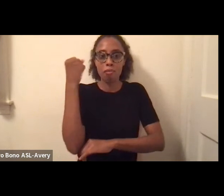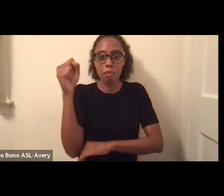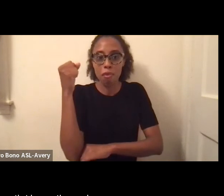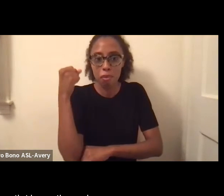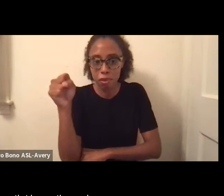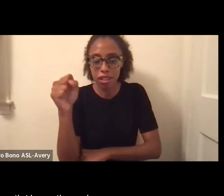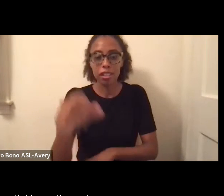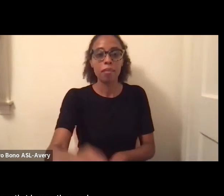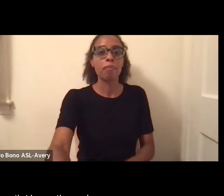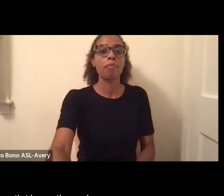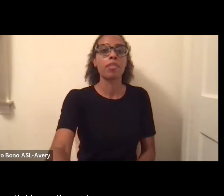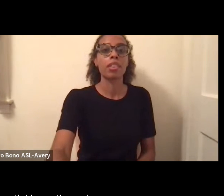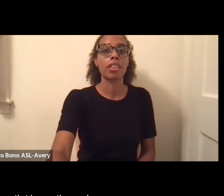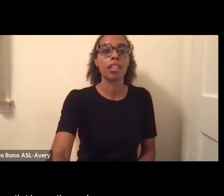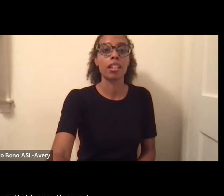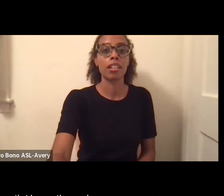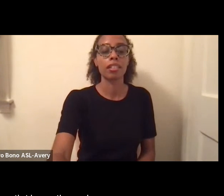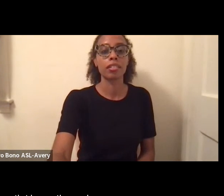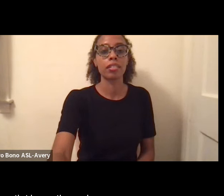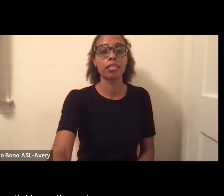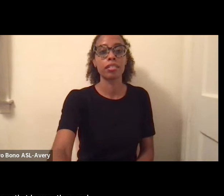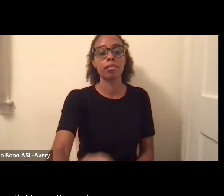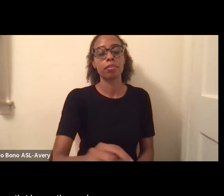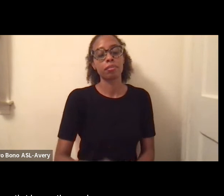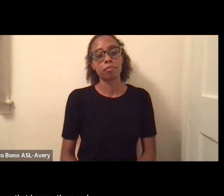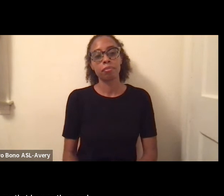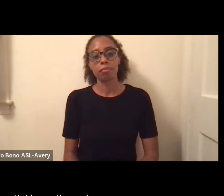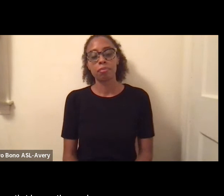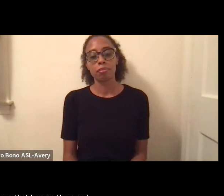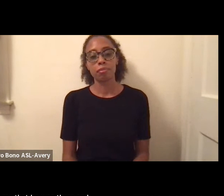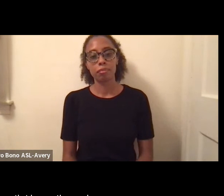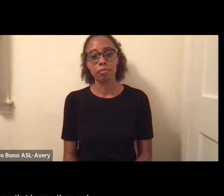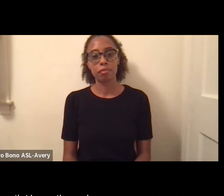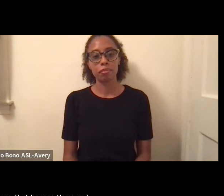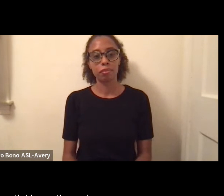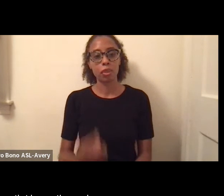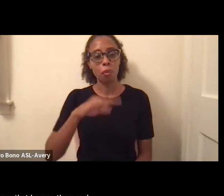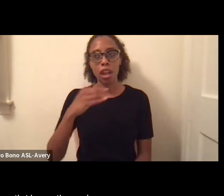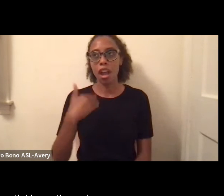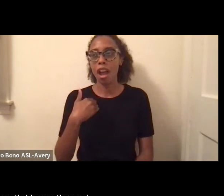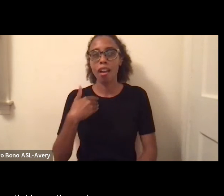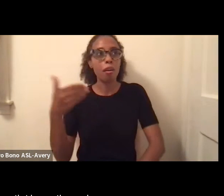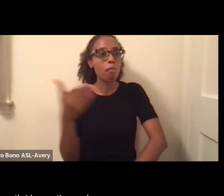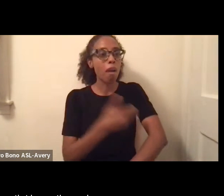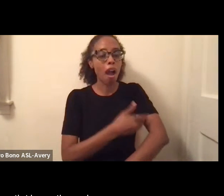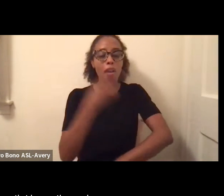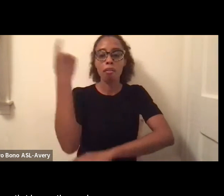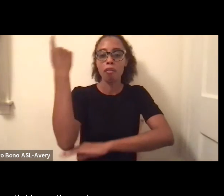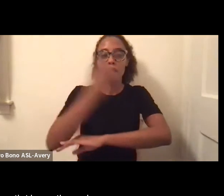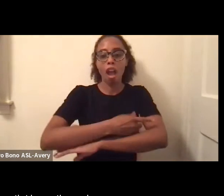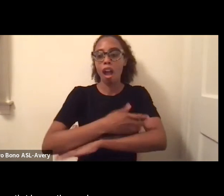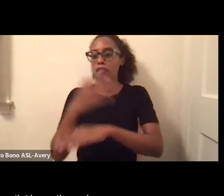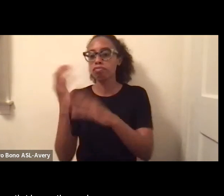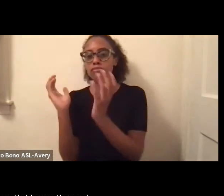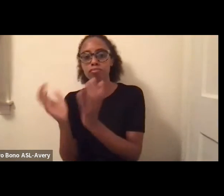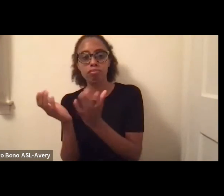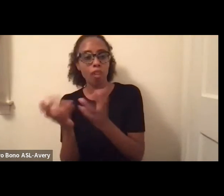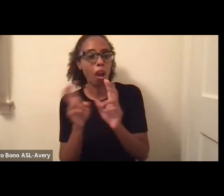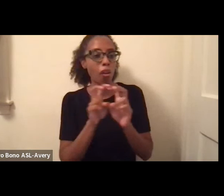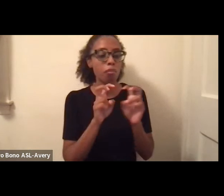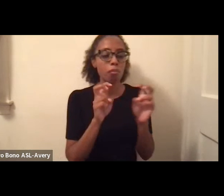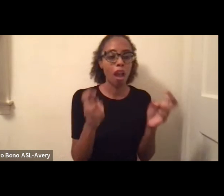then, we had a really, I think, powerful day of talks and panels and lectures